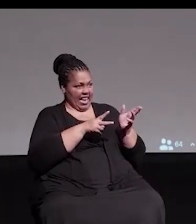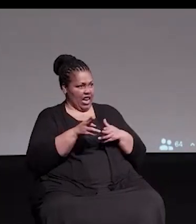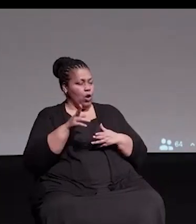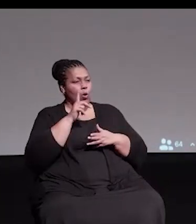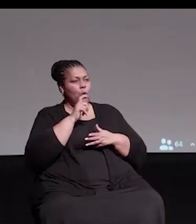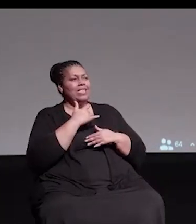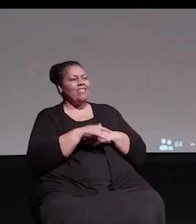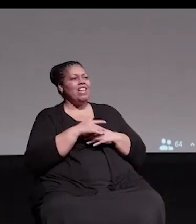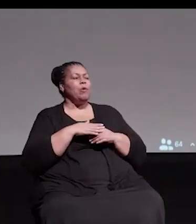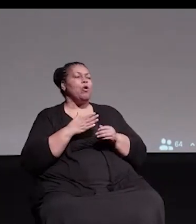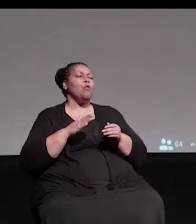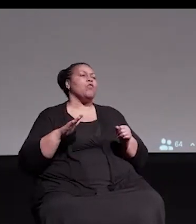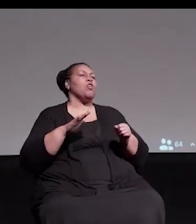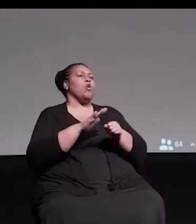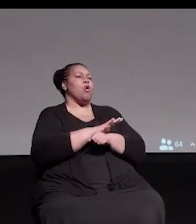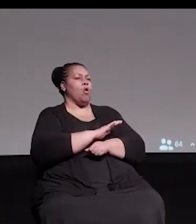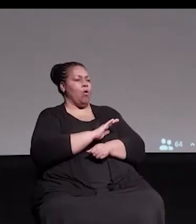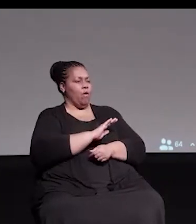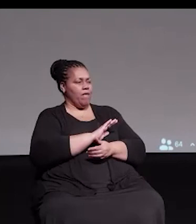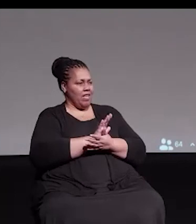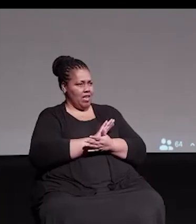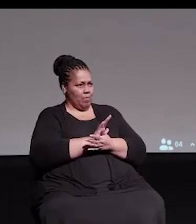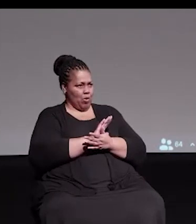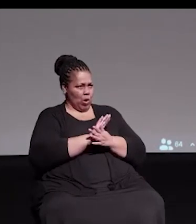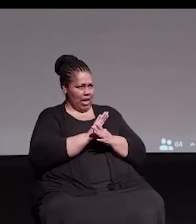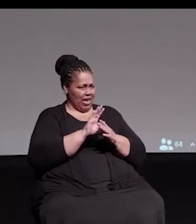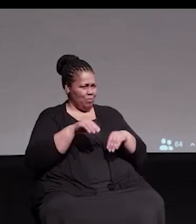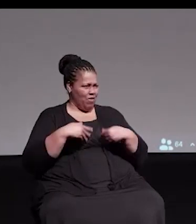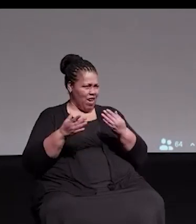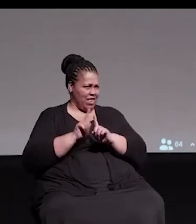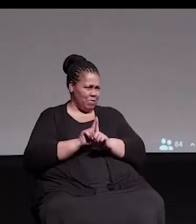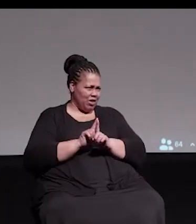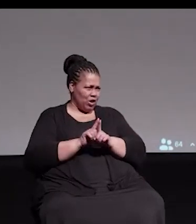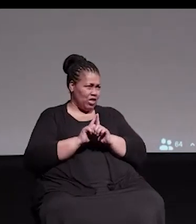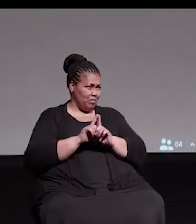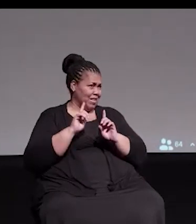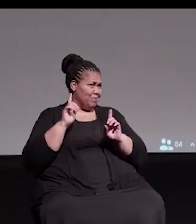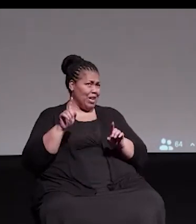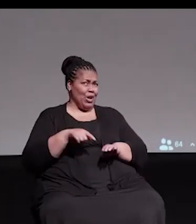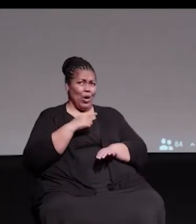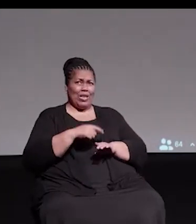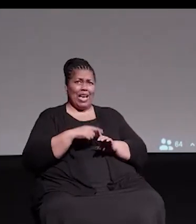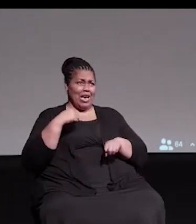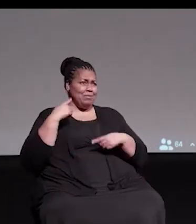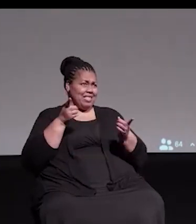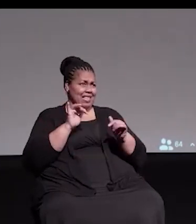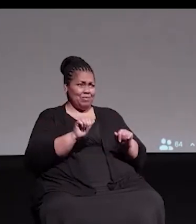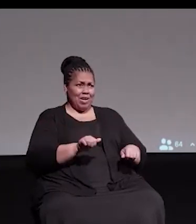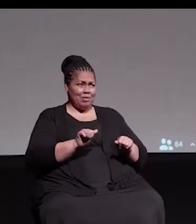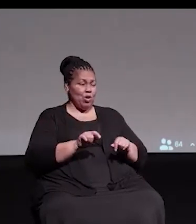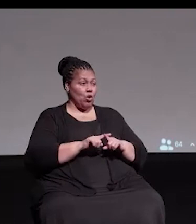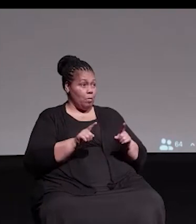film, and in order to provide the mentorship and all of that, because it's been a while since that's been possible. So, but yeah,